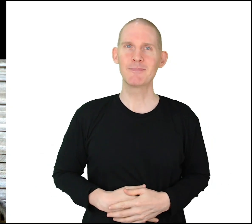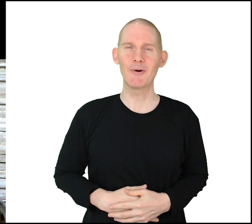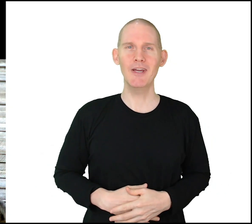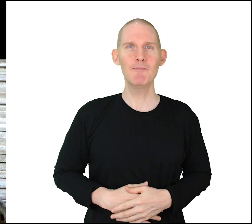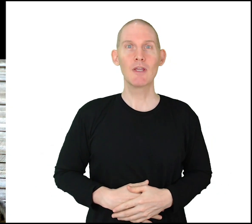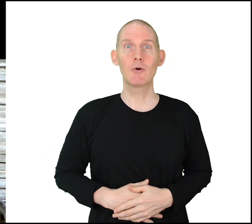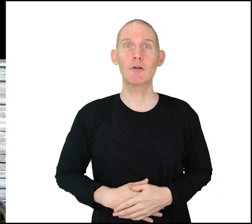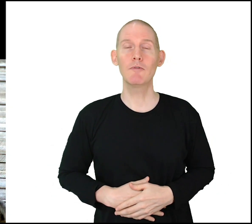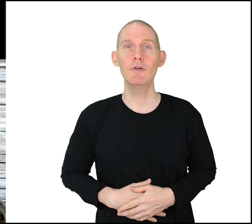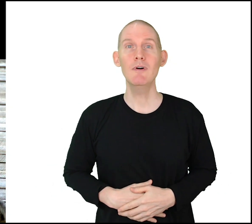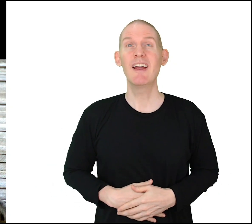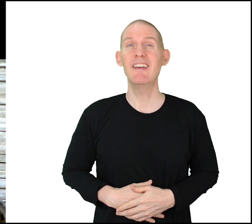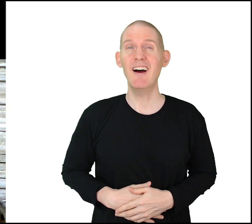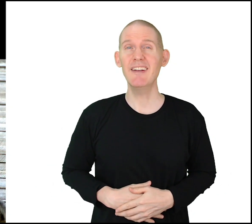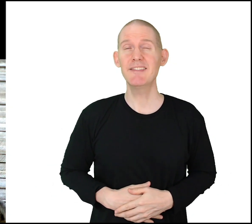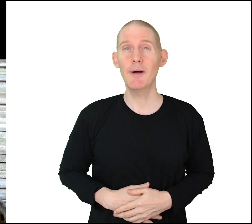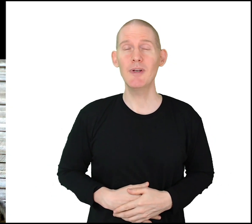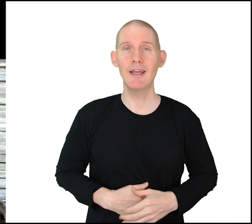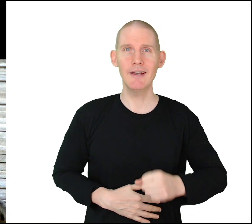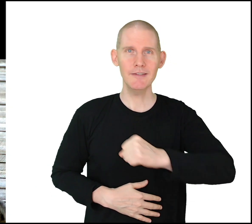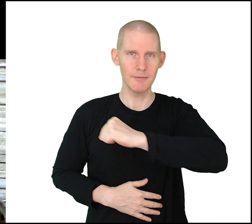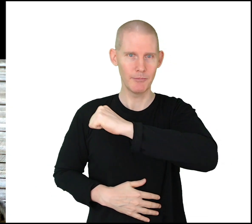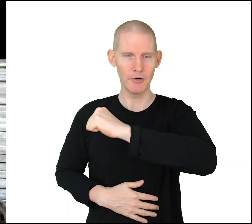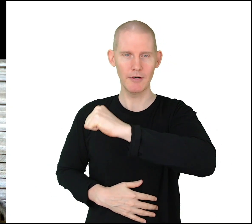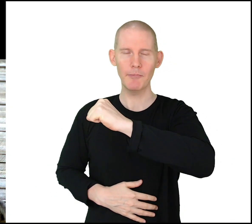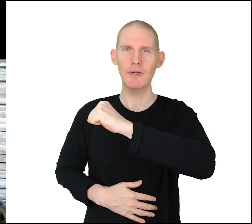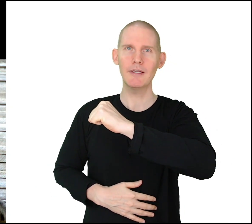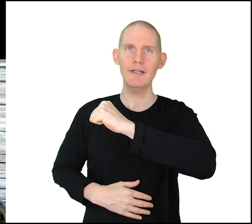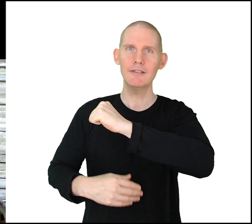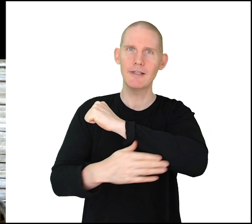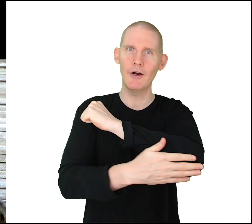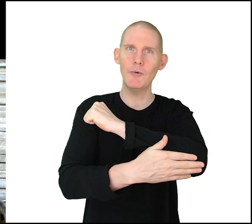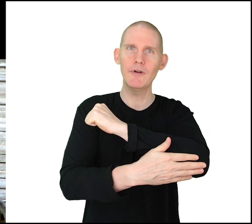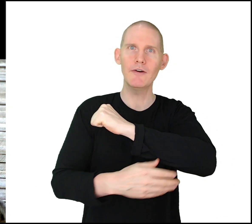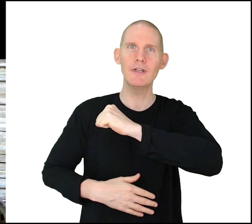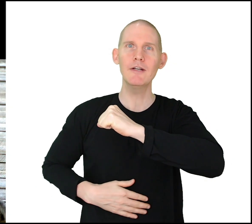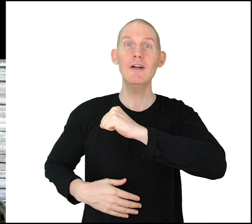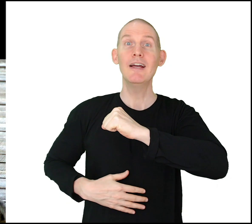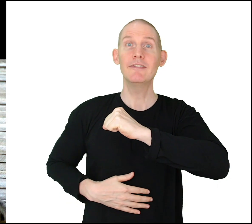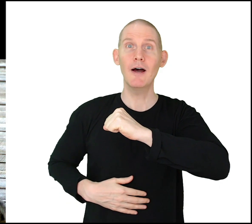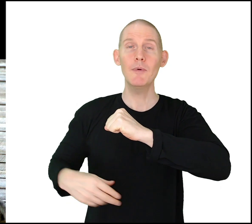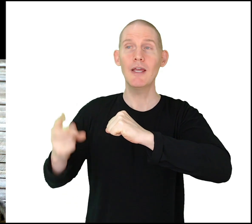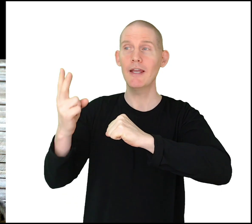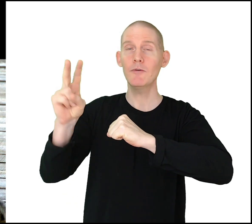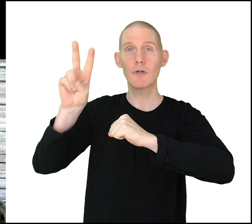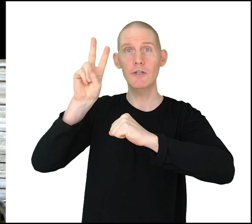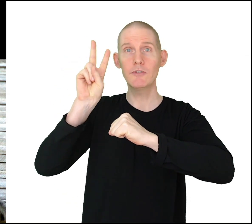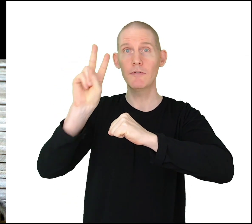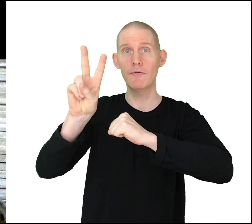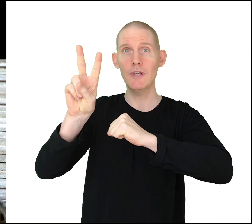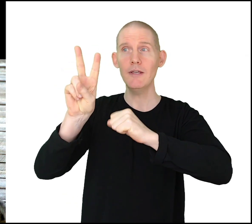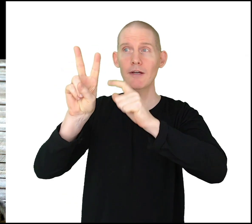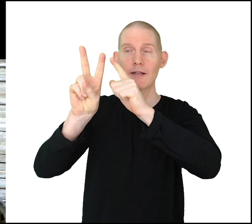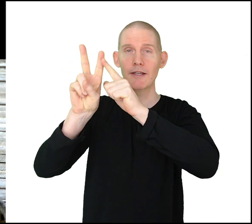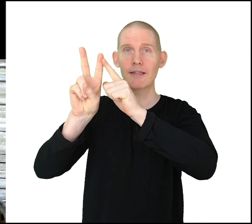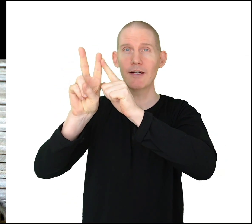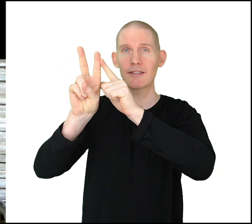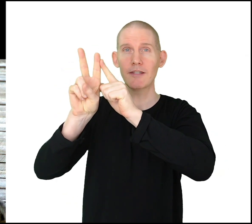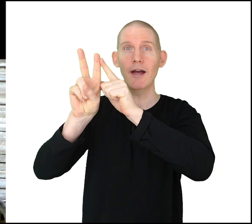Okay, quick review. Non-dominant hand, put it up like this, elbow down here. Dominant hand, we're going to use the V. Take the side of the